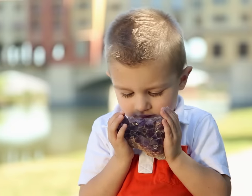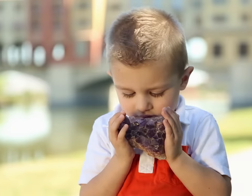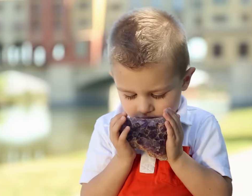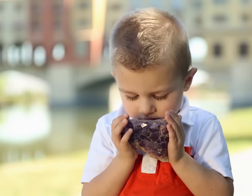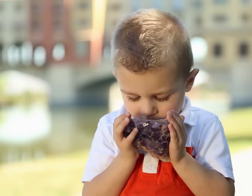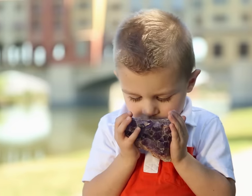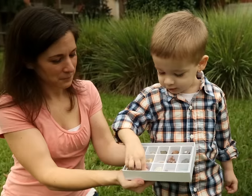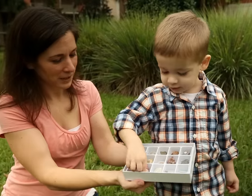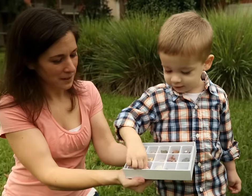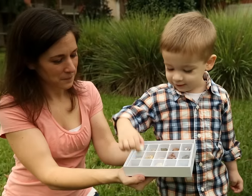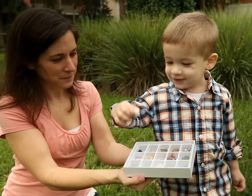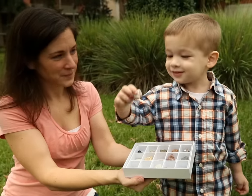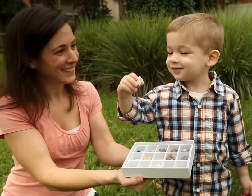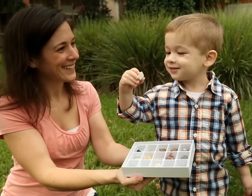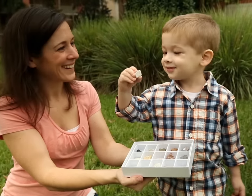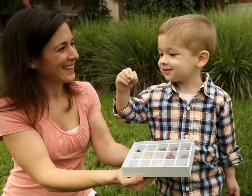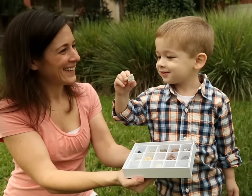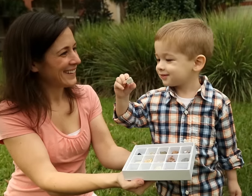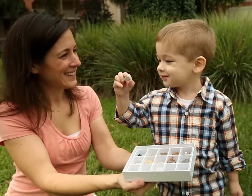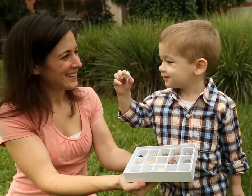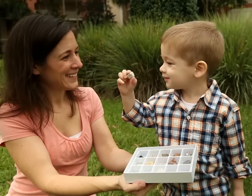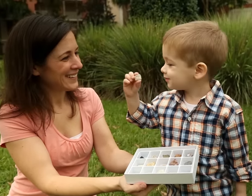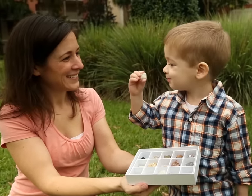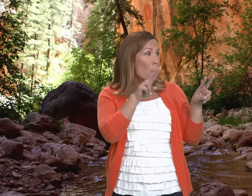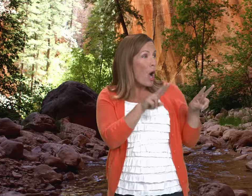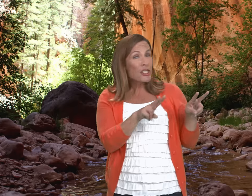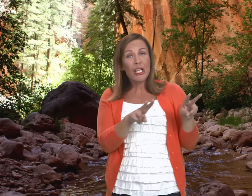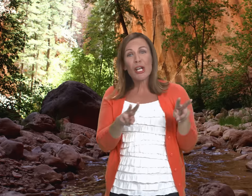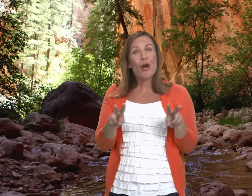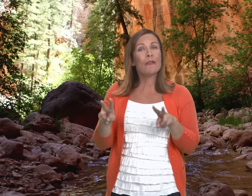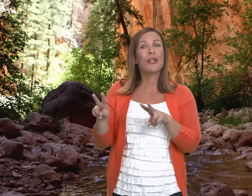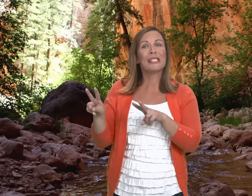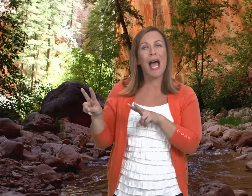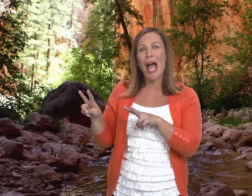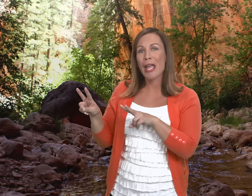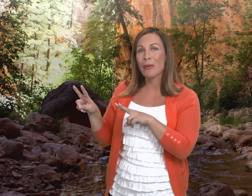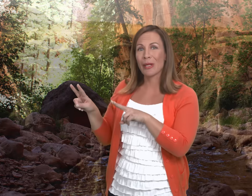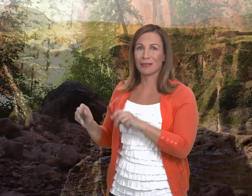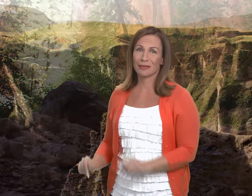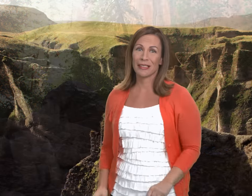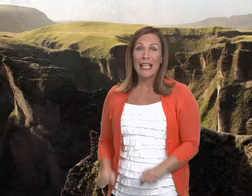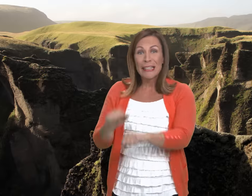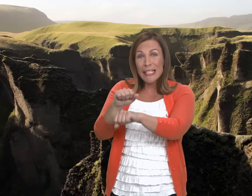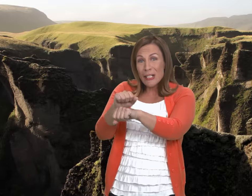It may not seem like much But watching over time Little